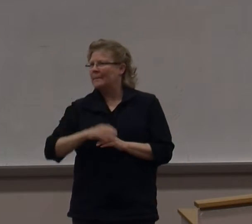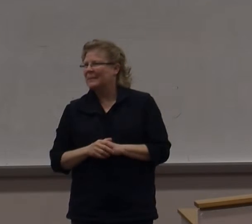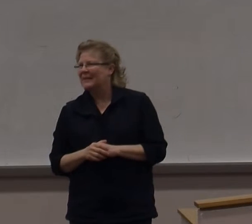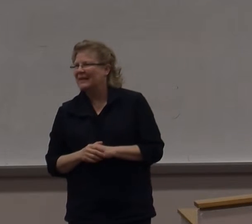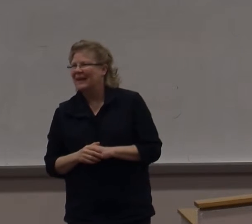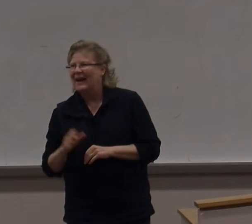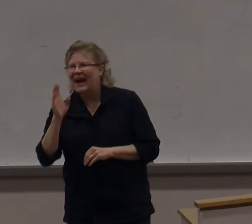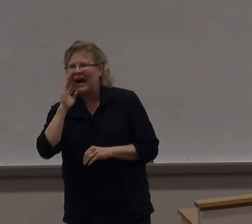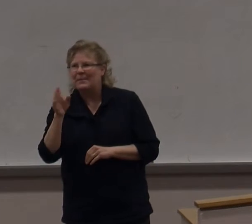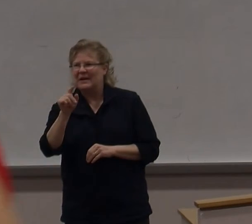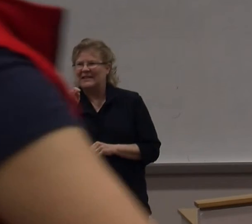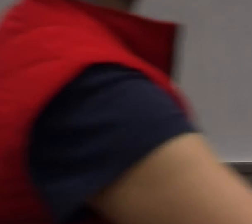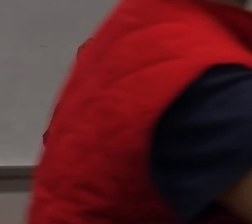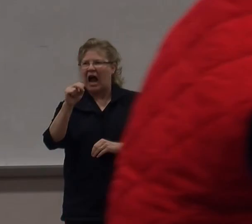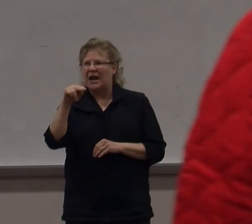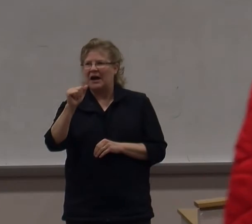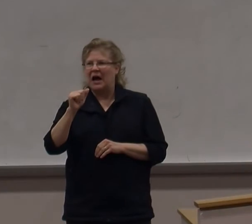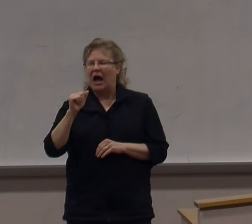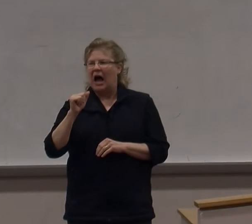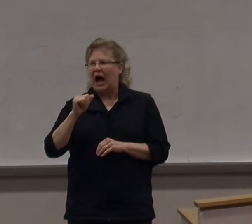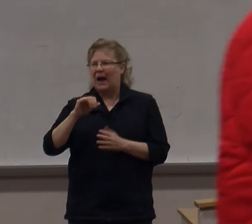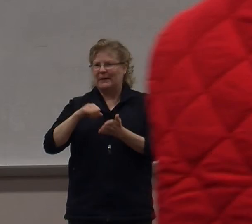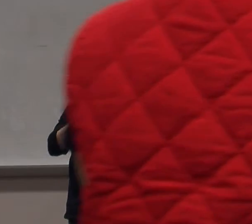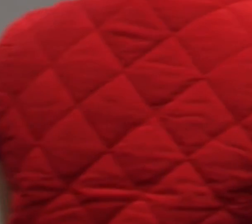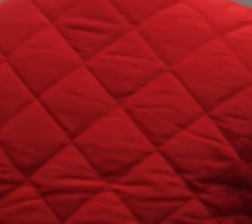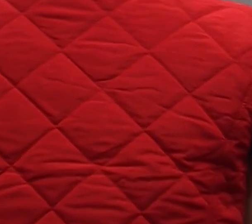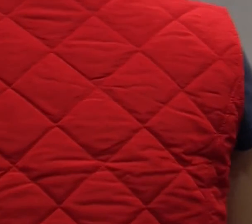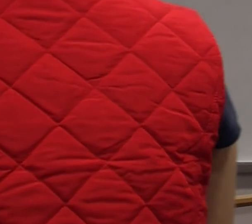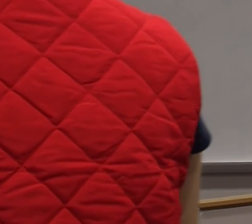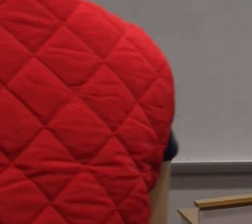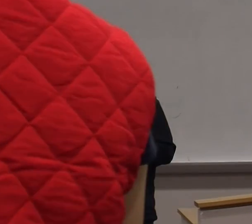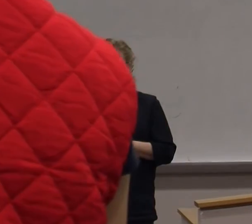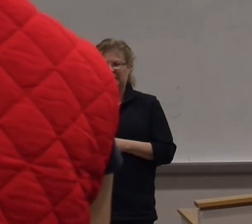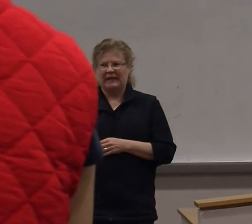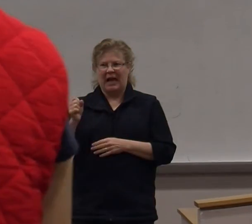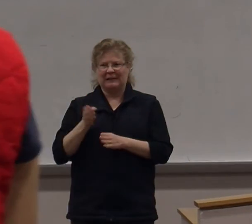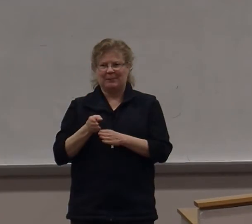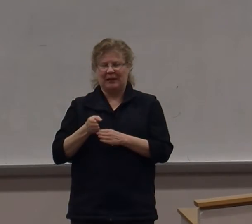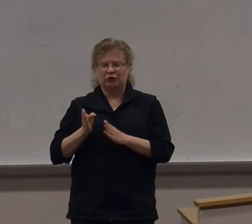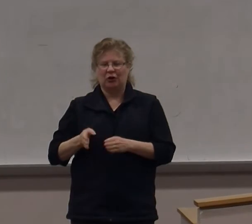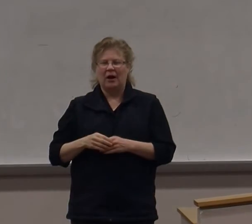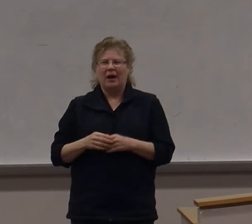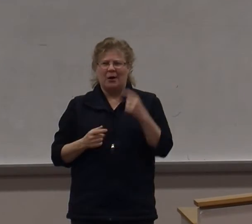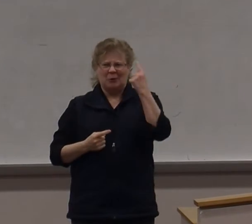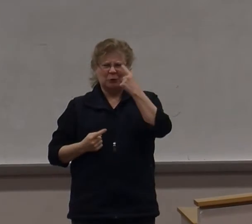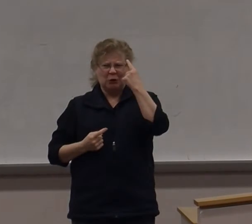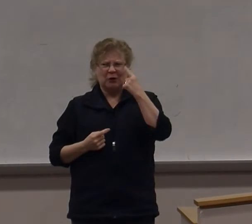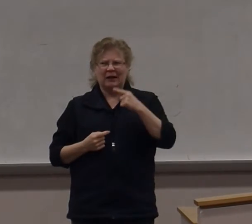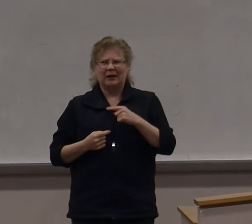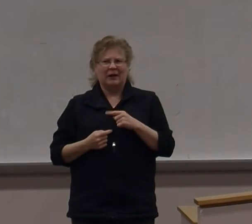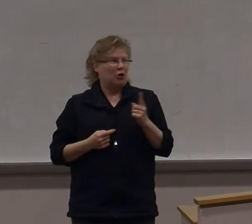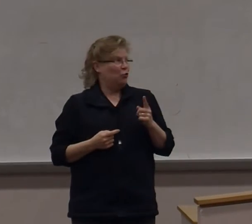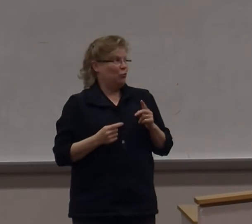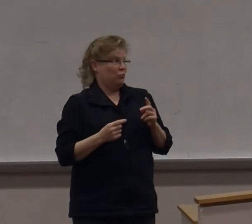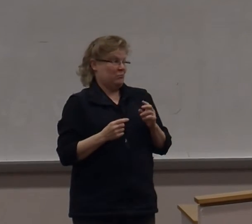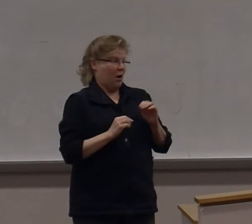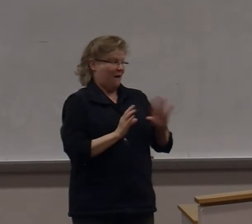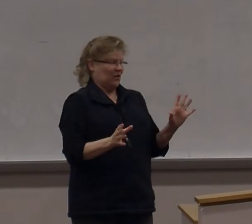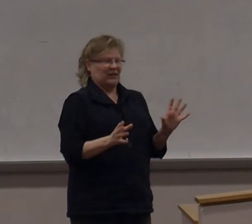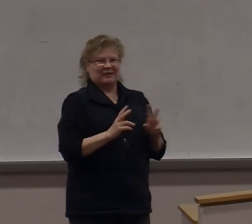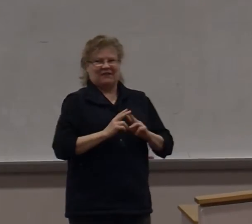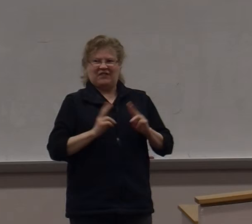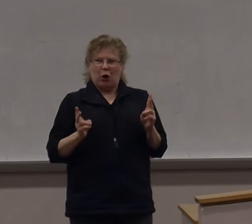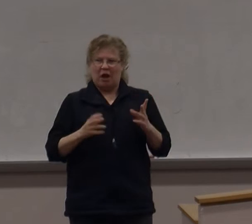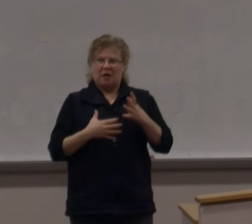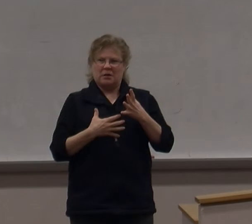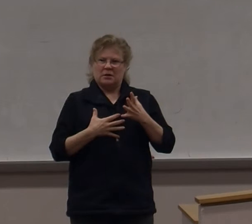Okay, I'm Tiana. I'm a journalism and political science major. And I was just wondering, because you're obviously so passionate about